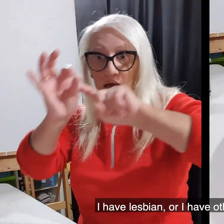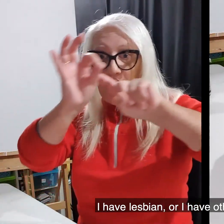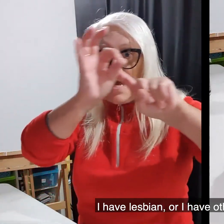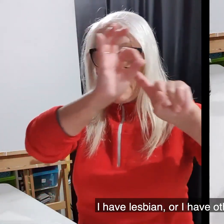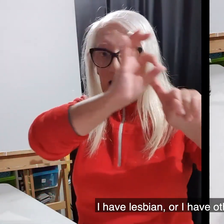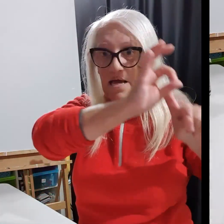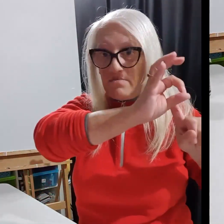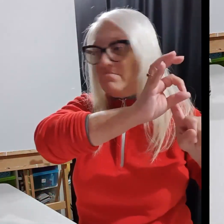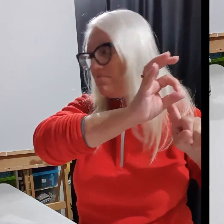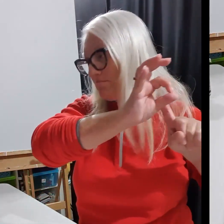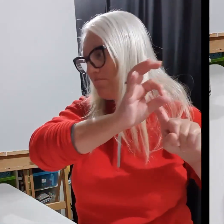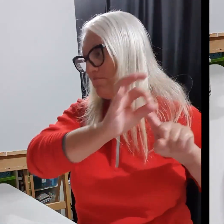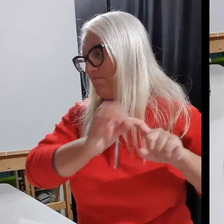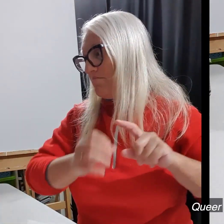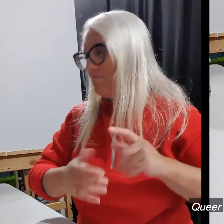list. Queer,